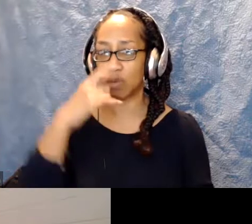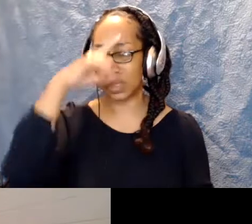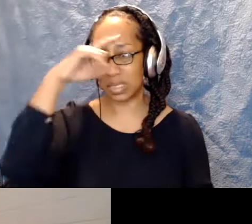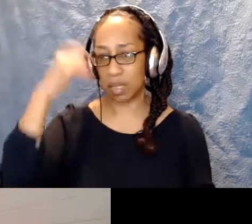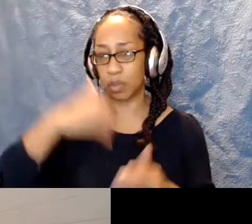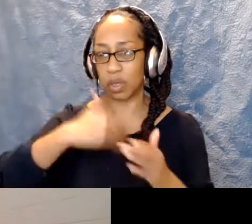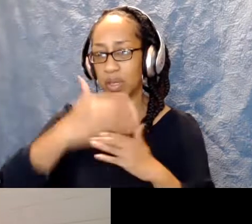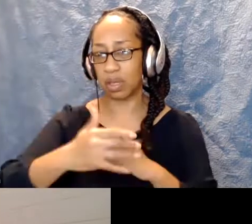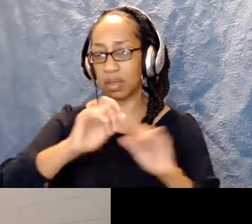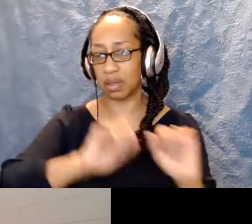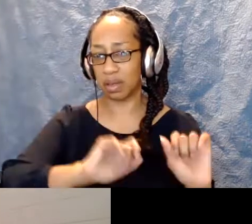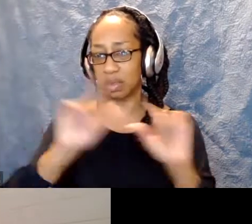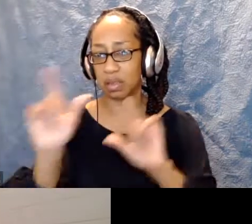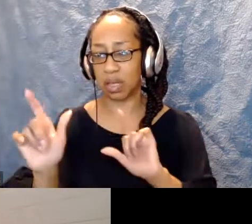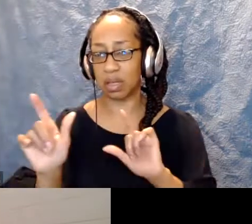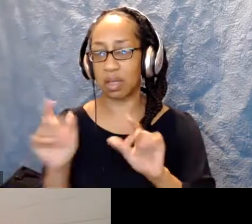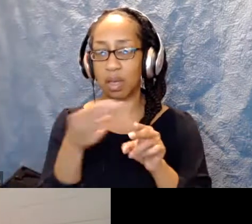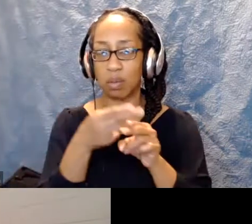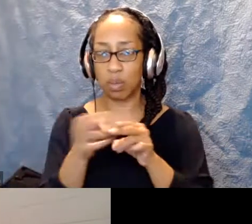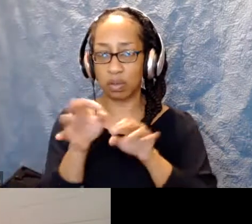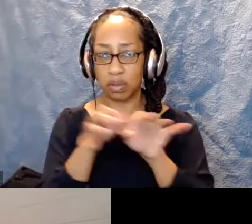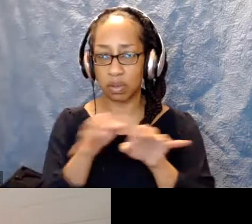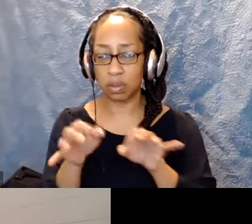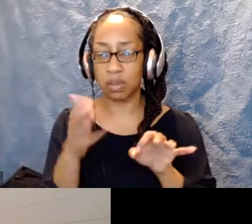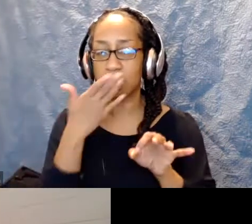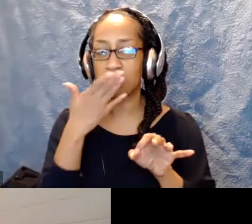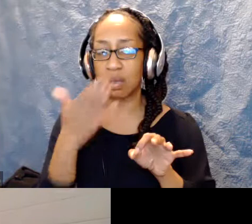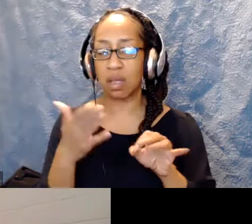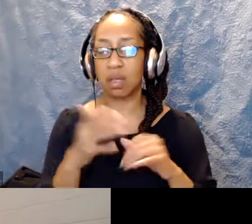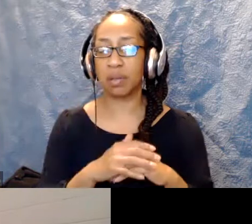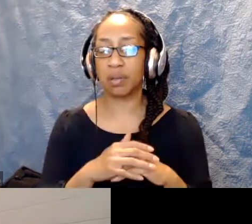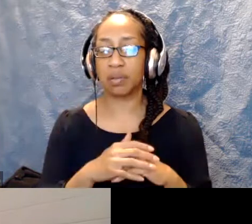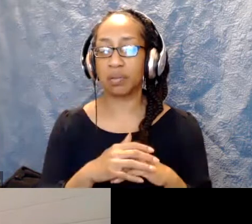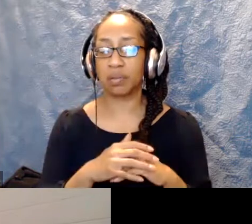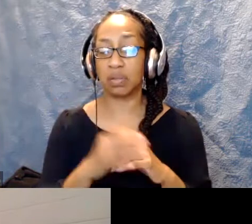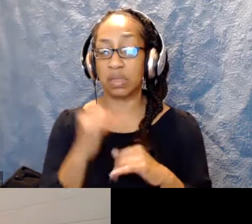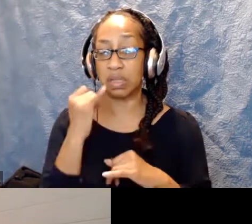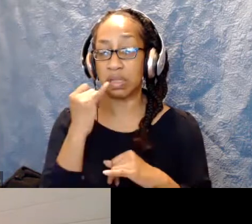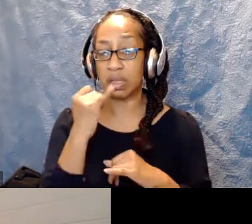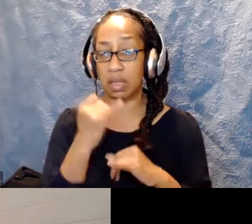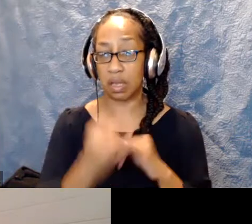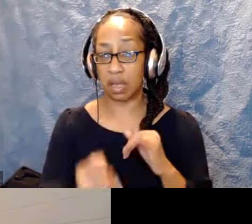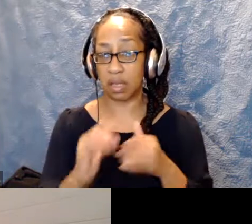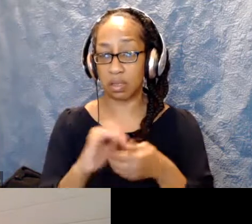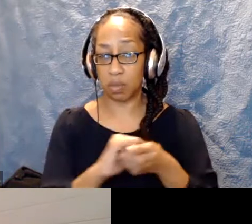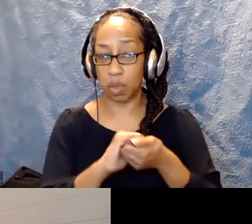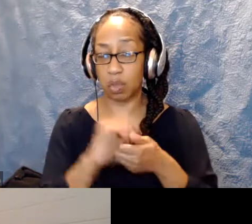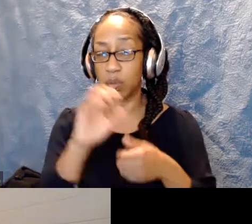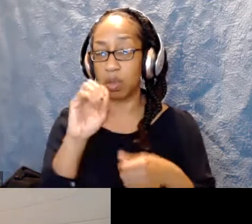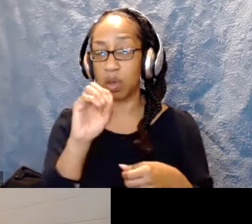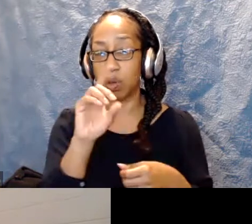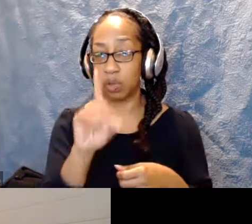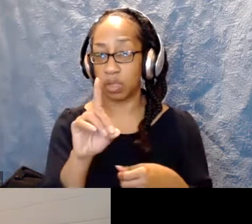just briefly touch on that. Thank you. And the last way that we partner with OOD and schools is